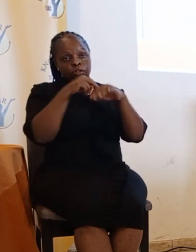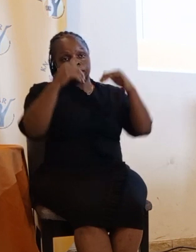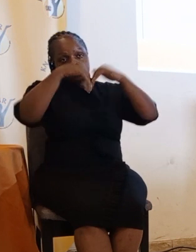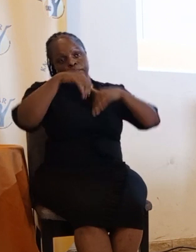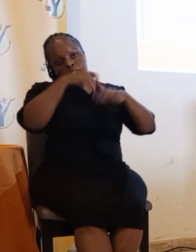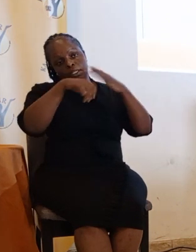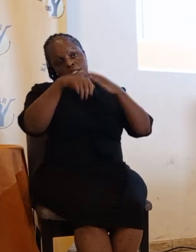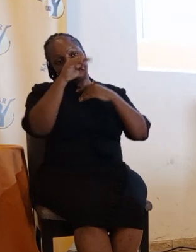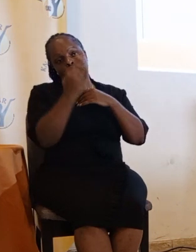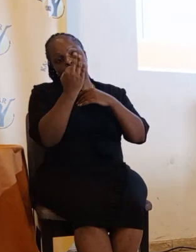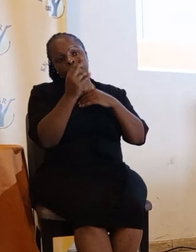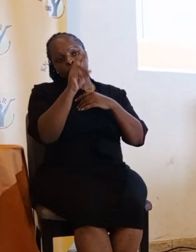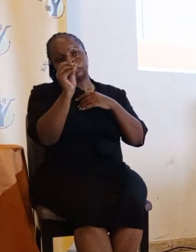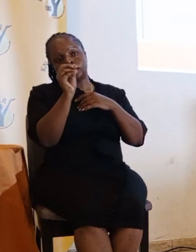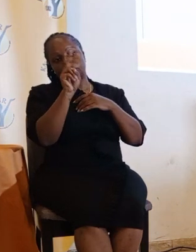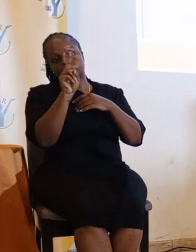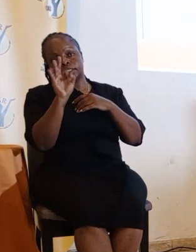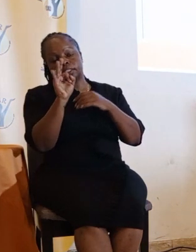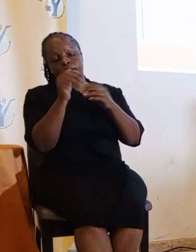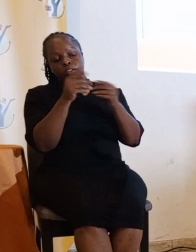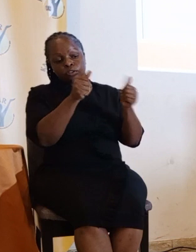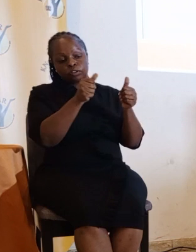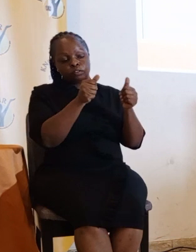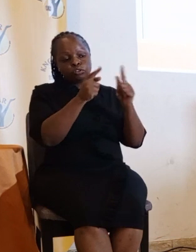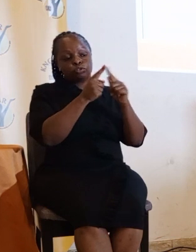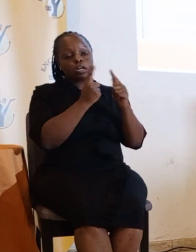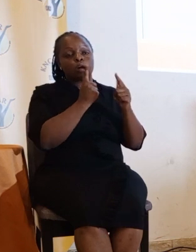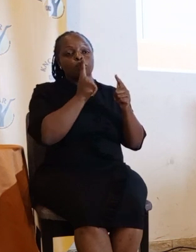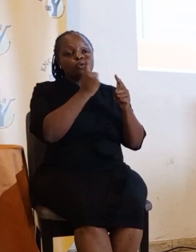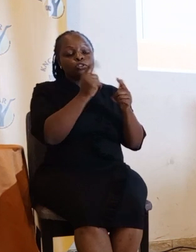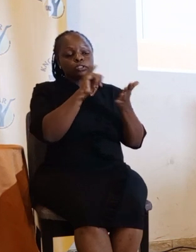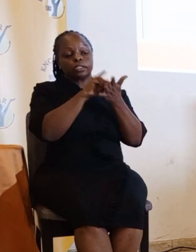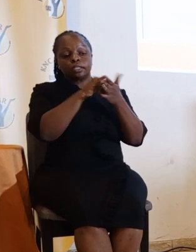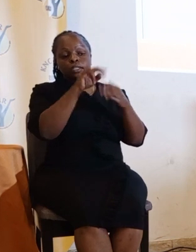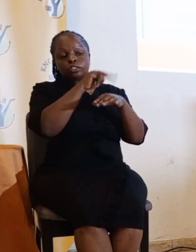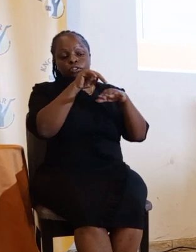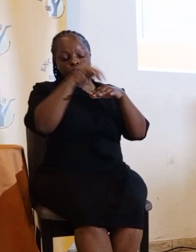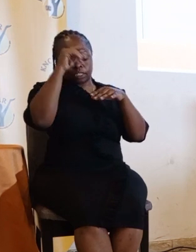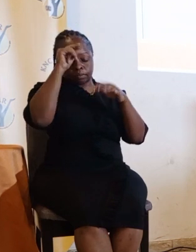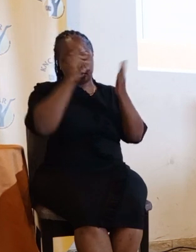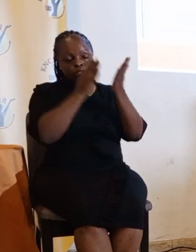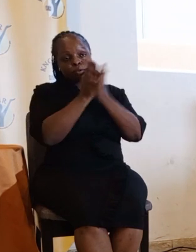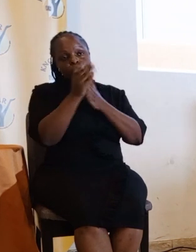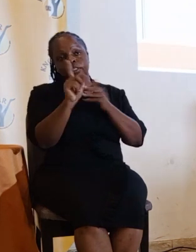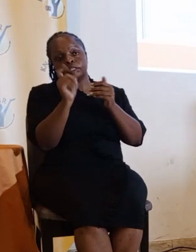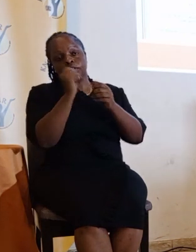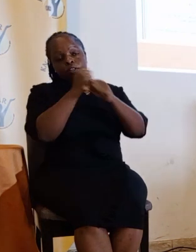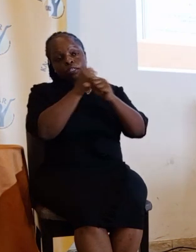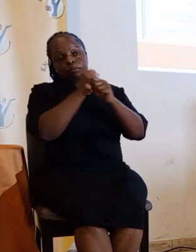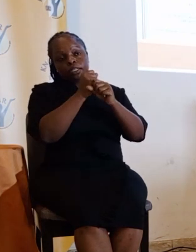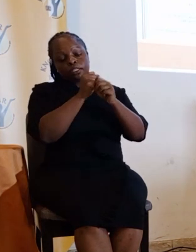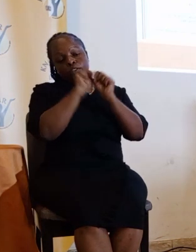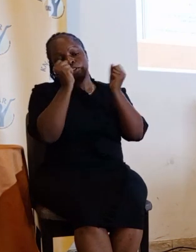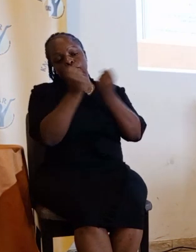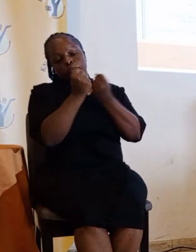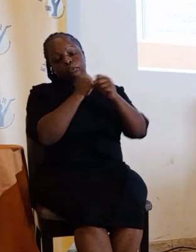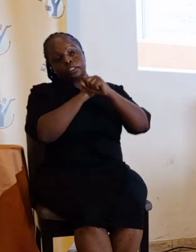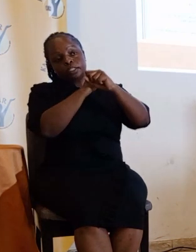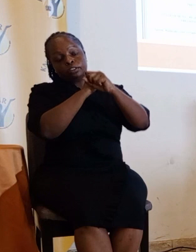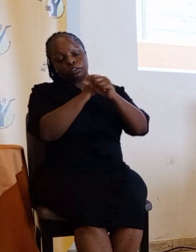March 2023 resolved through a motion that the national government, through the Ministry of Labor and Social Protection,